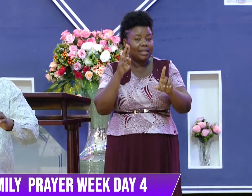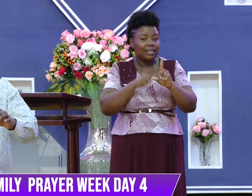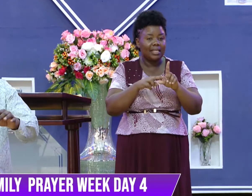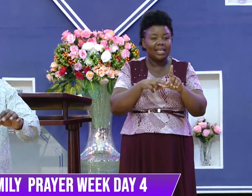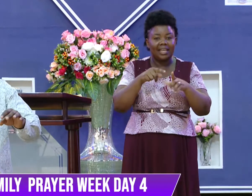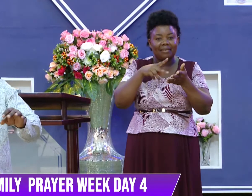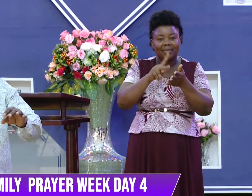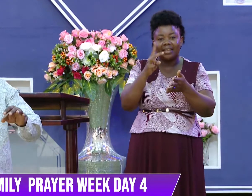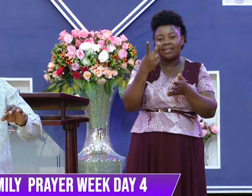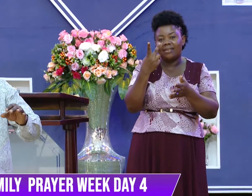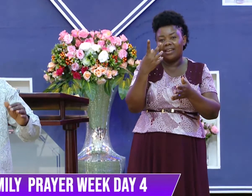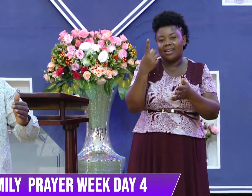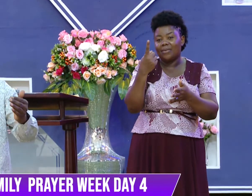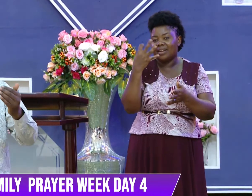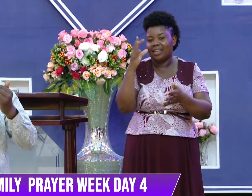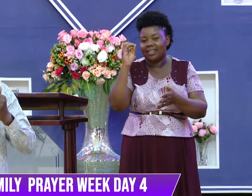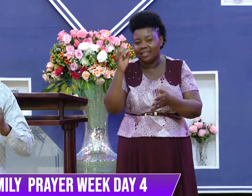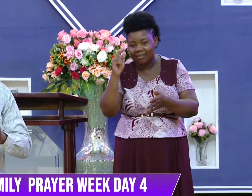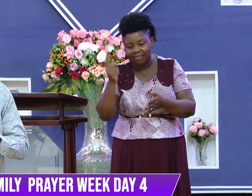130,000 shillings.